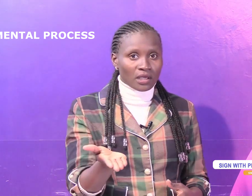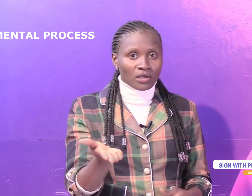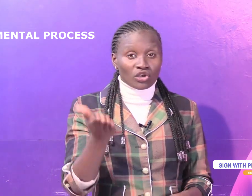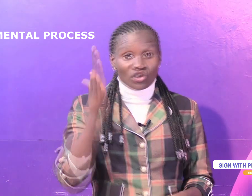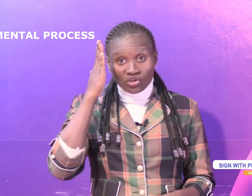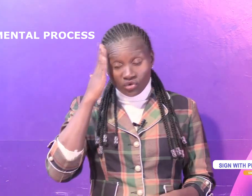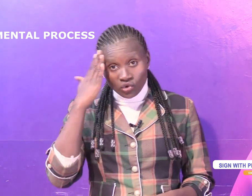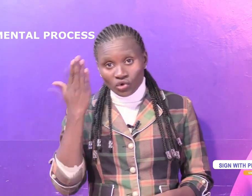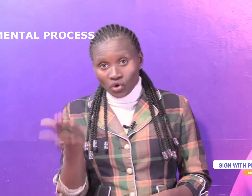Do you know why?